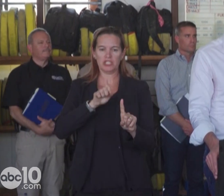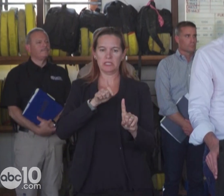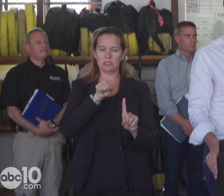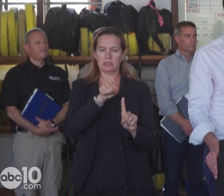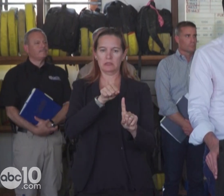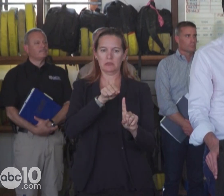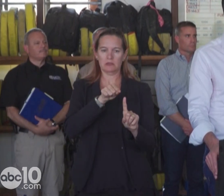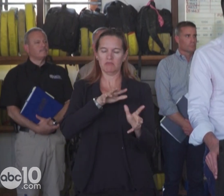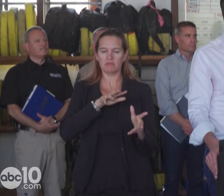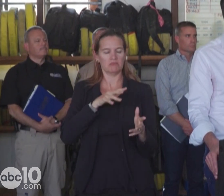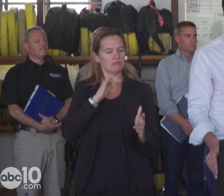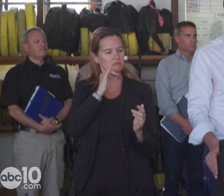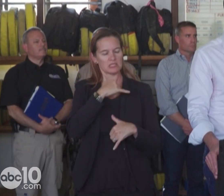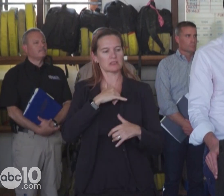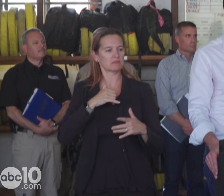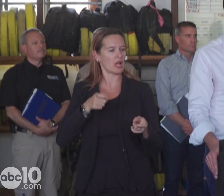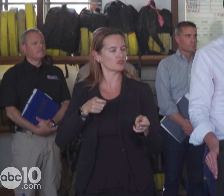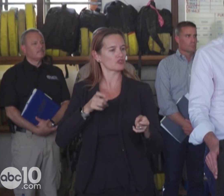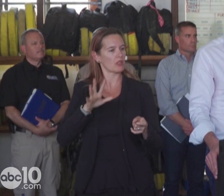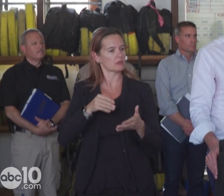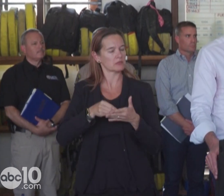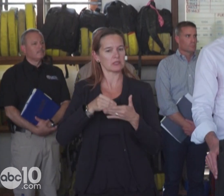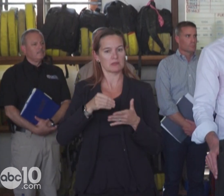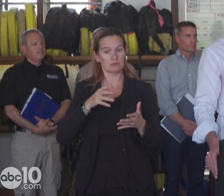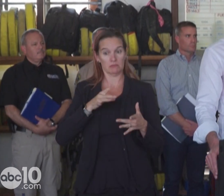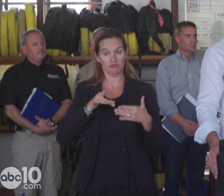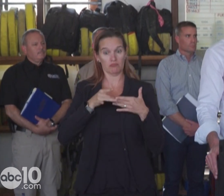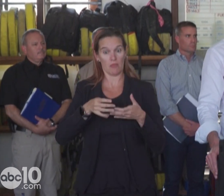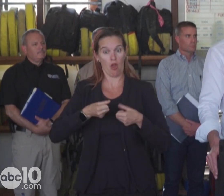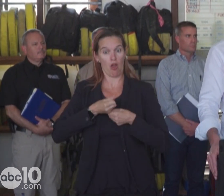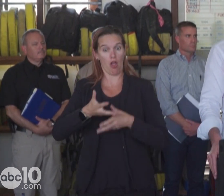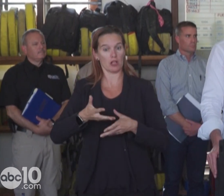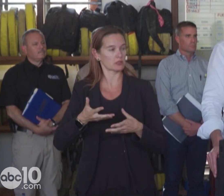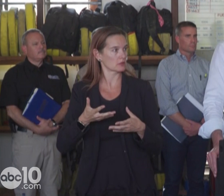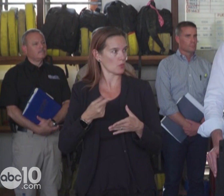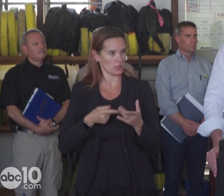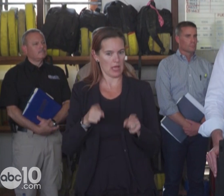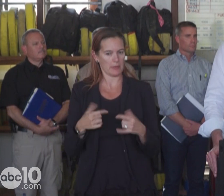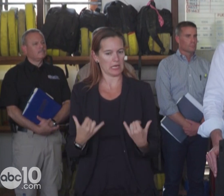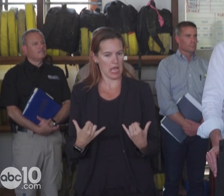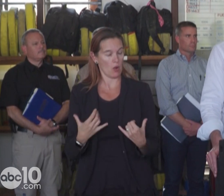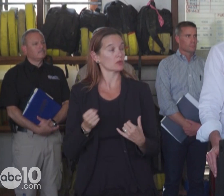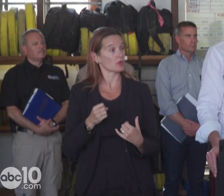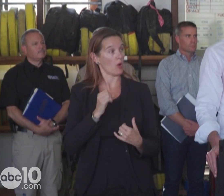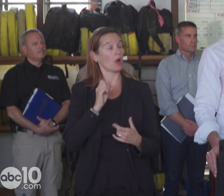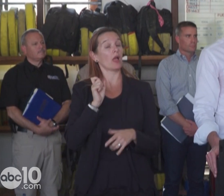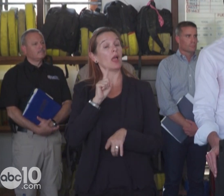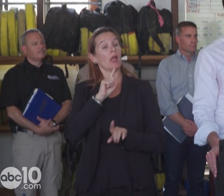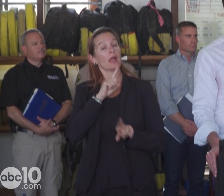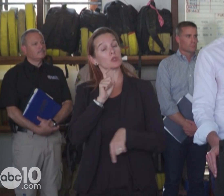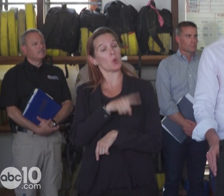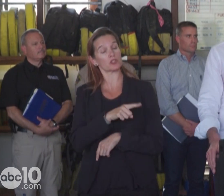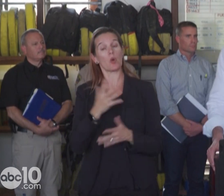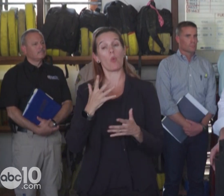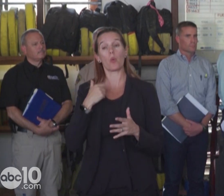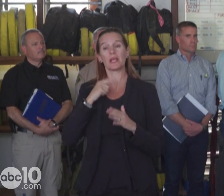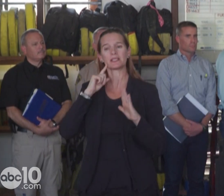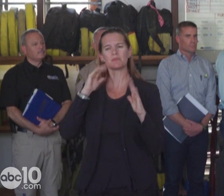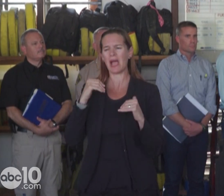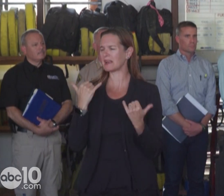for decades have created conditions that led to this moment. That said, what we're anticipating right now, we're down